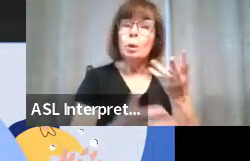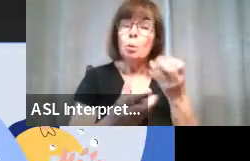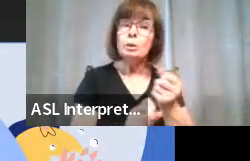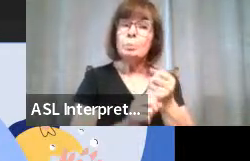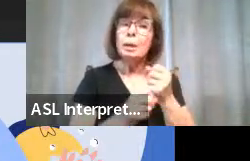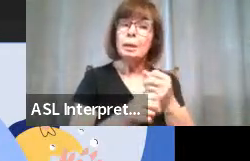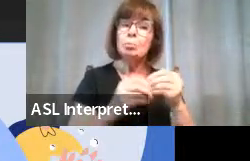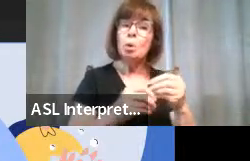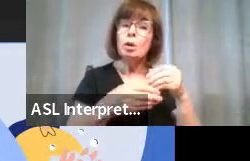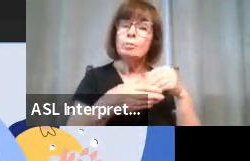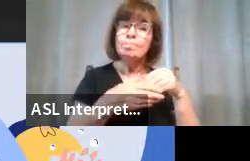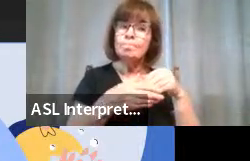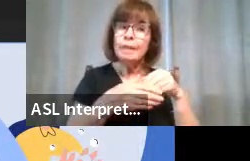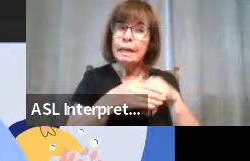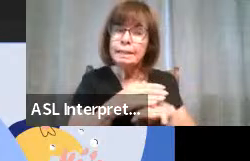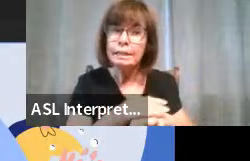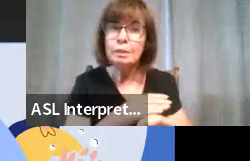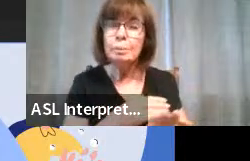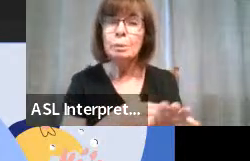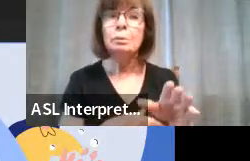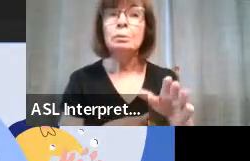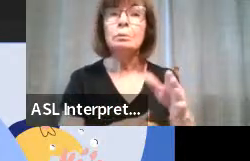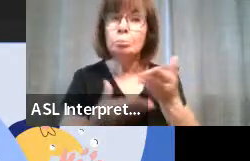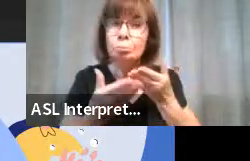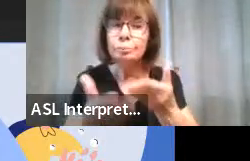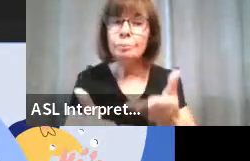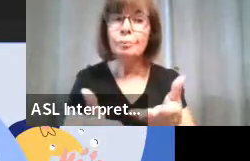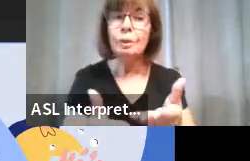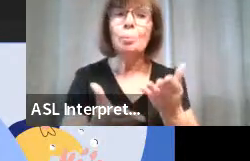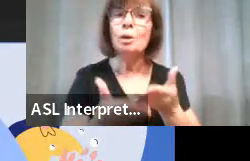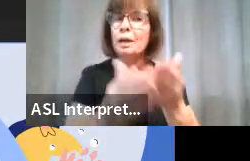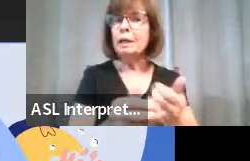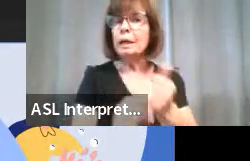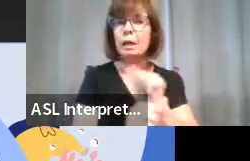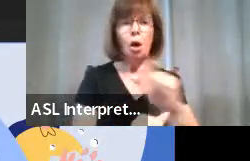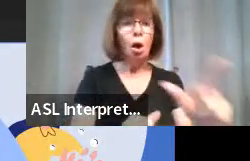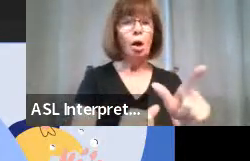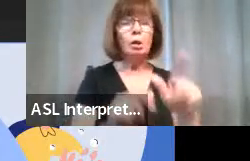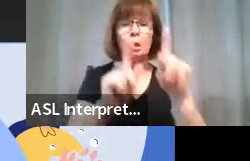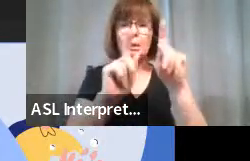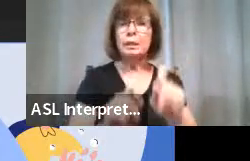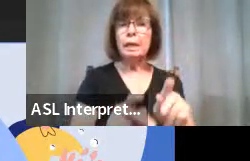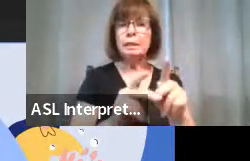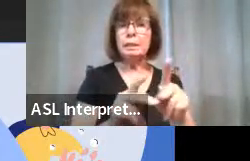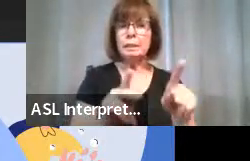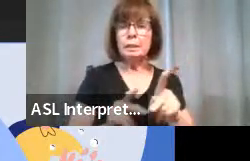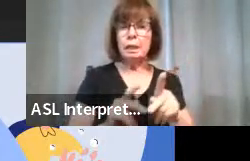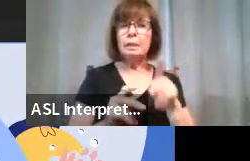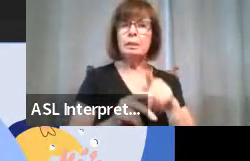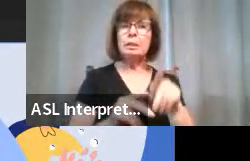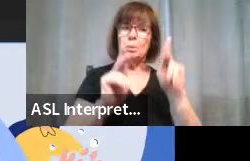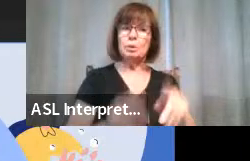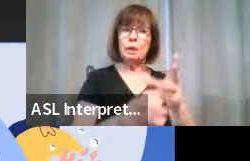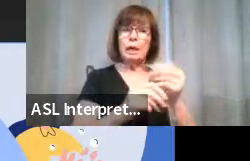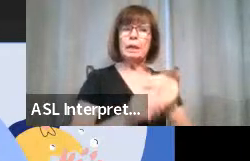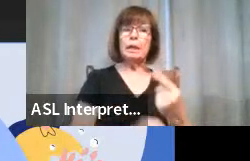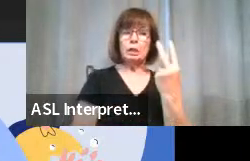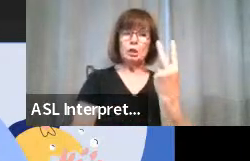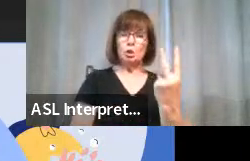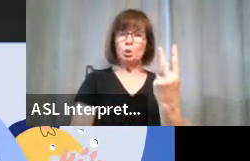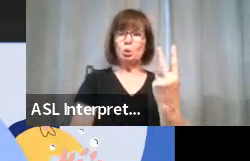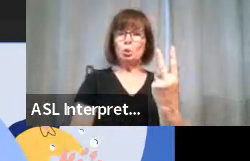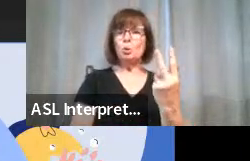providing them at all community testing sites. A person can go and get 2 kits, 2 tests per